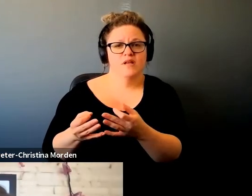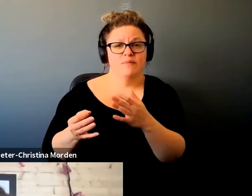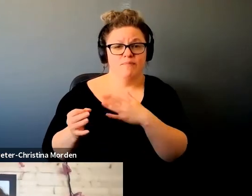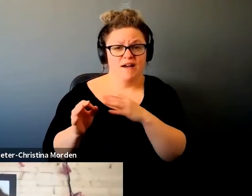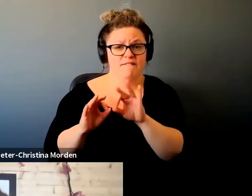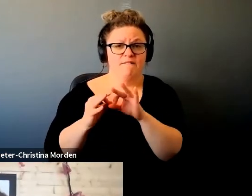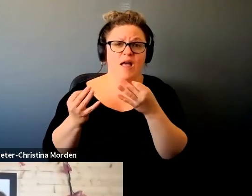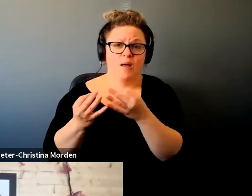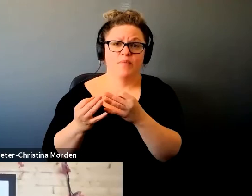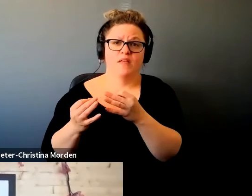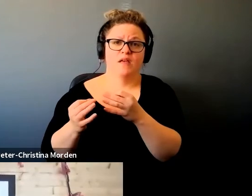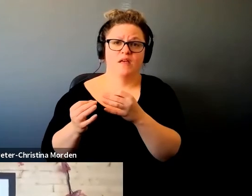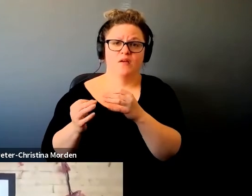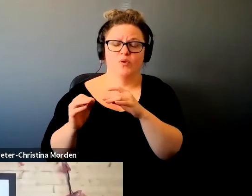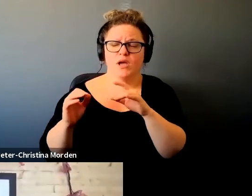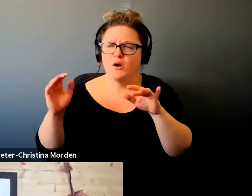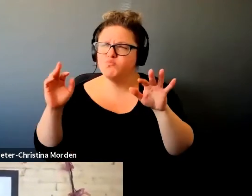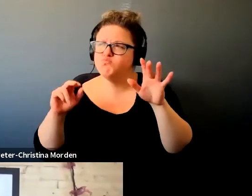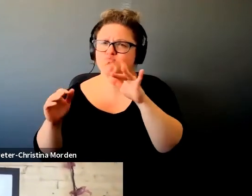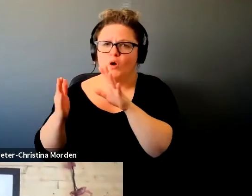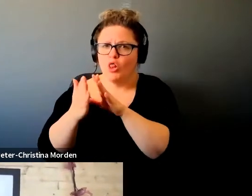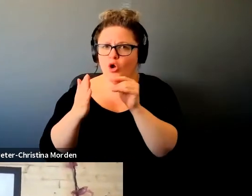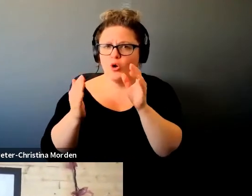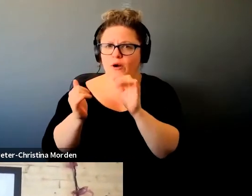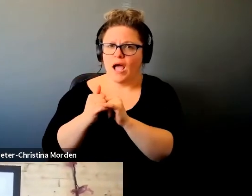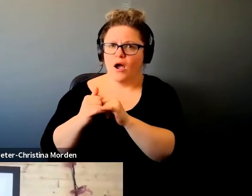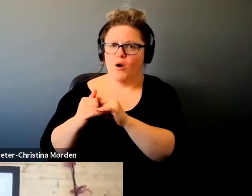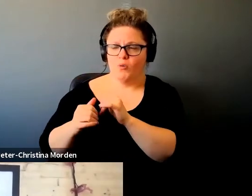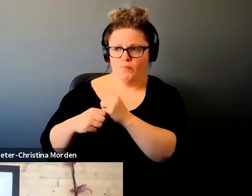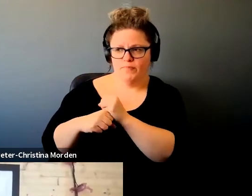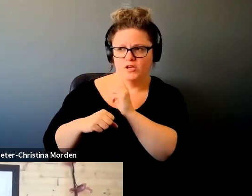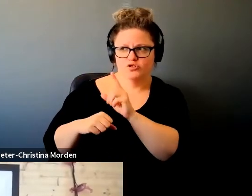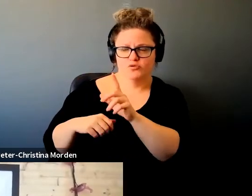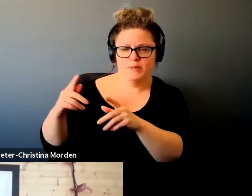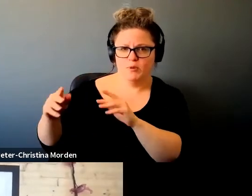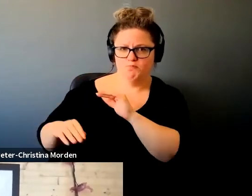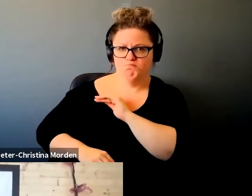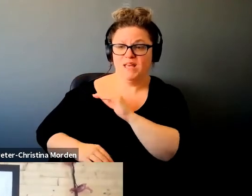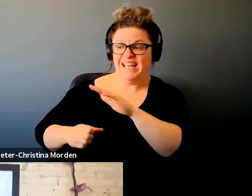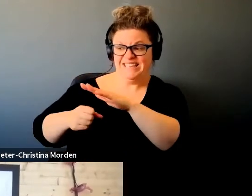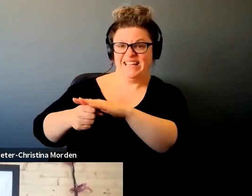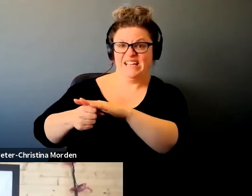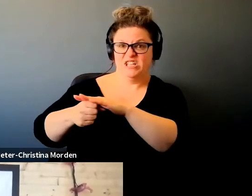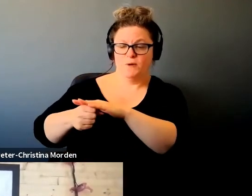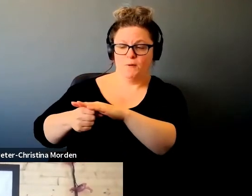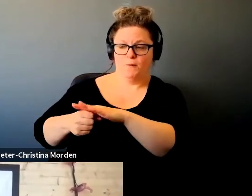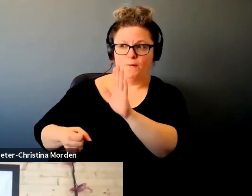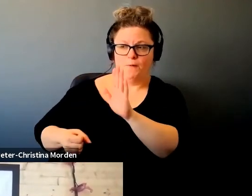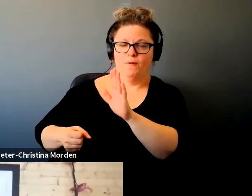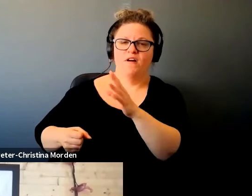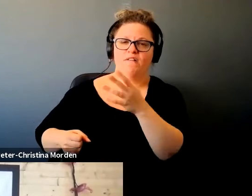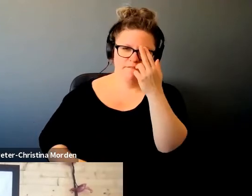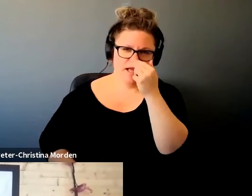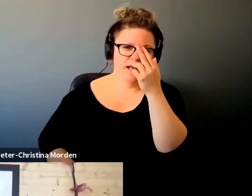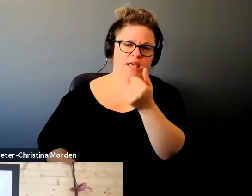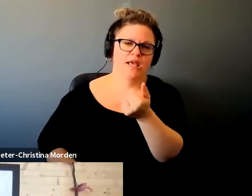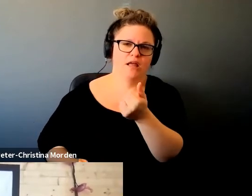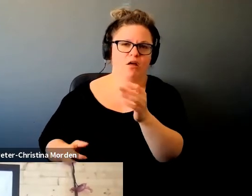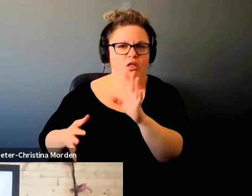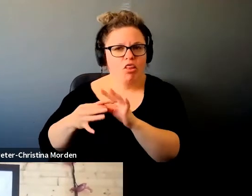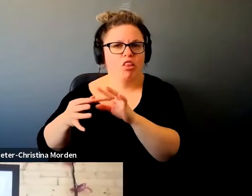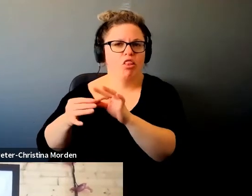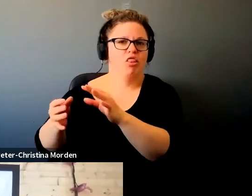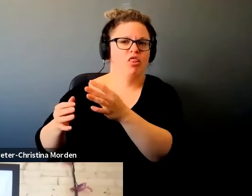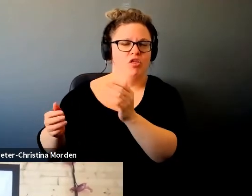please people and diffuse tension, is you learn how to be funny and you kind